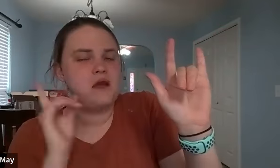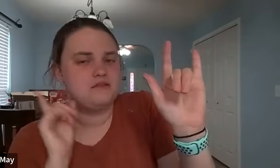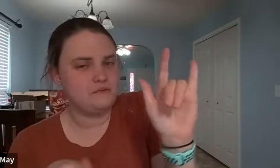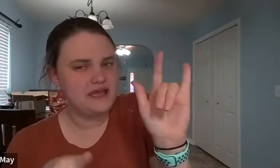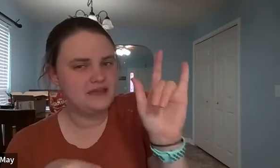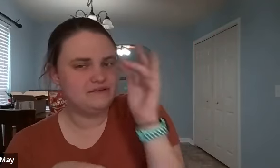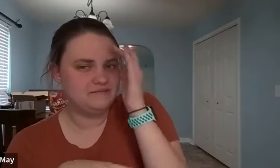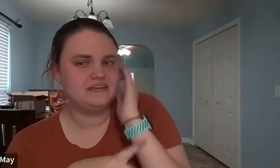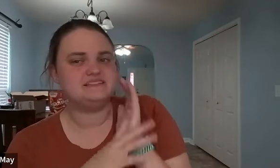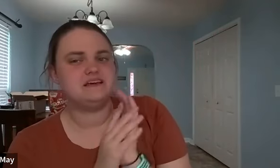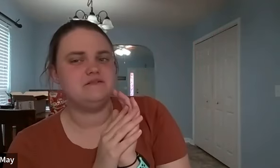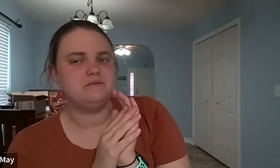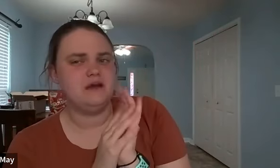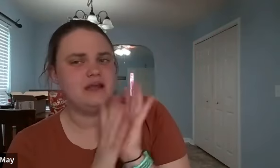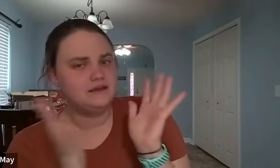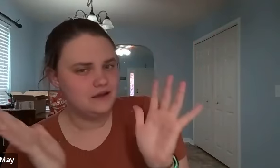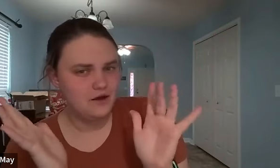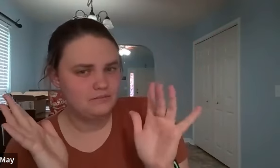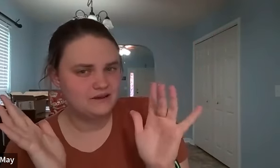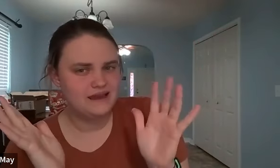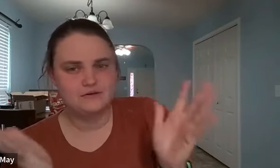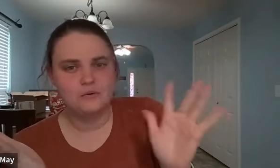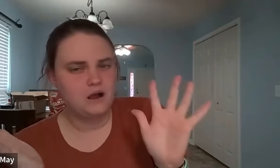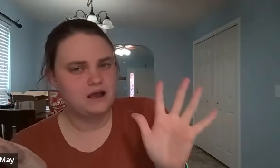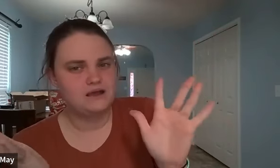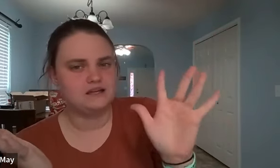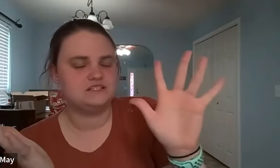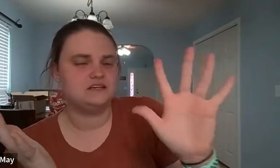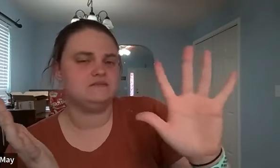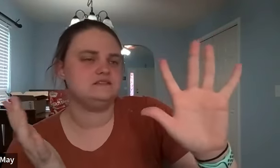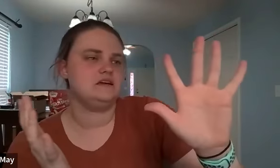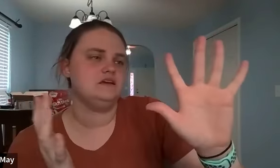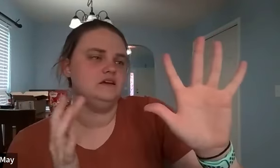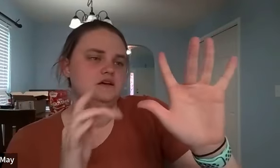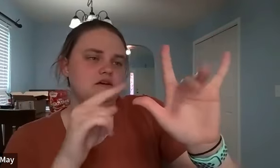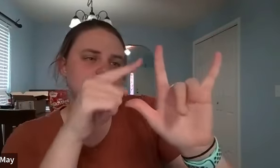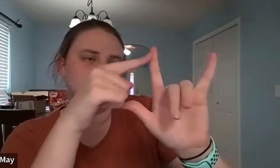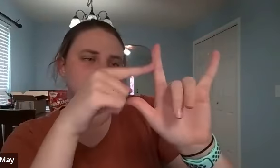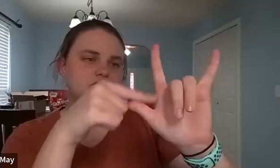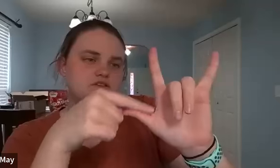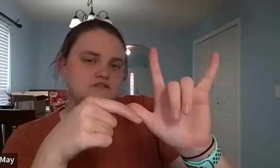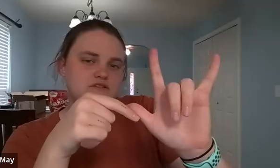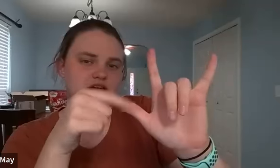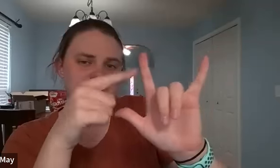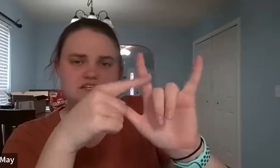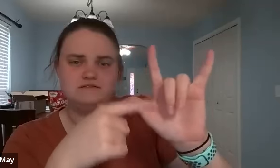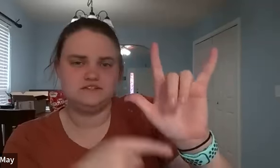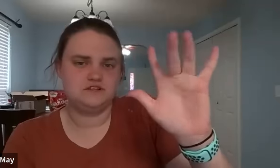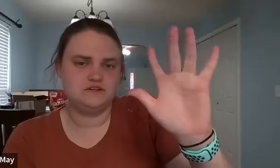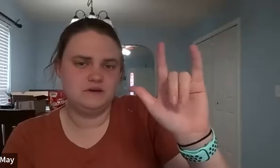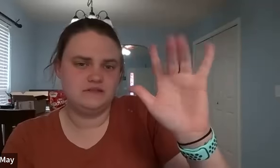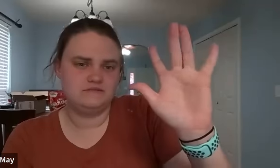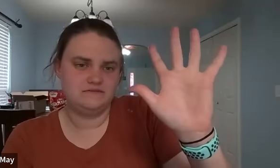The way it might kind of help. I don't know why. I just think of it's like you do I just think of the 2 and then